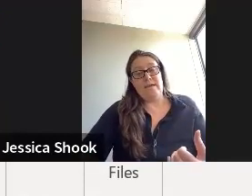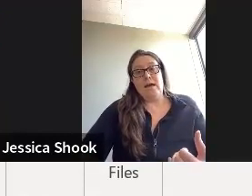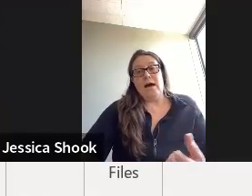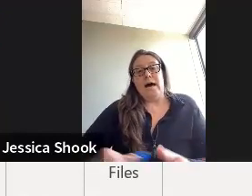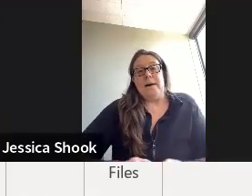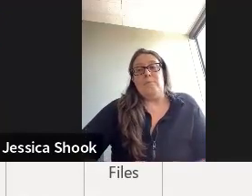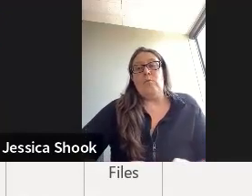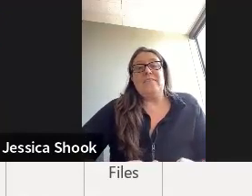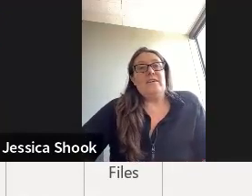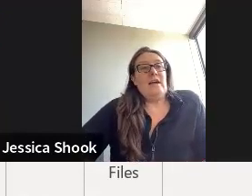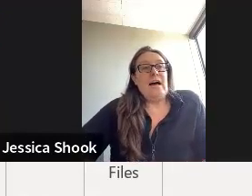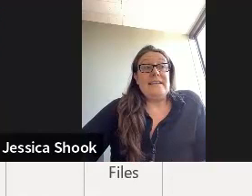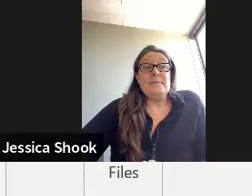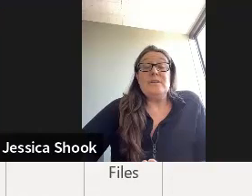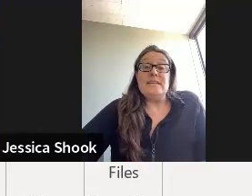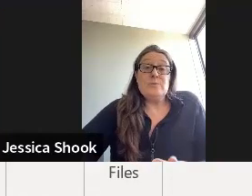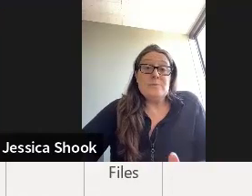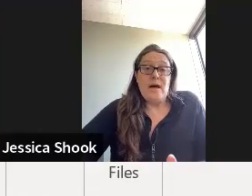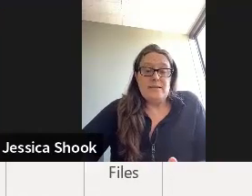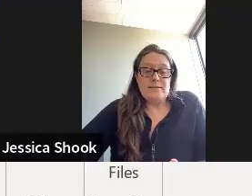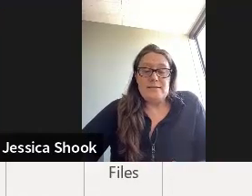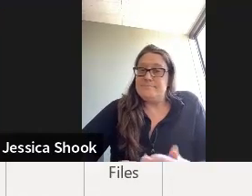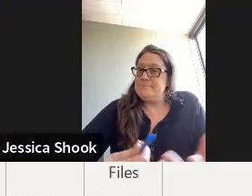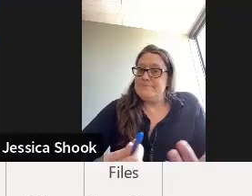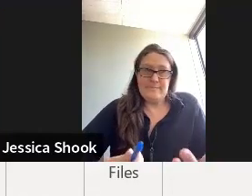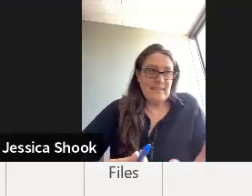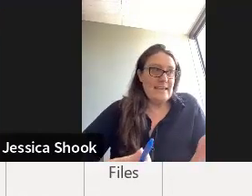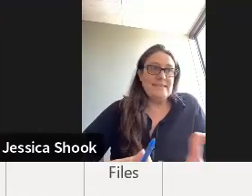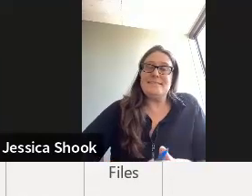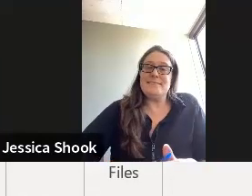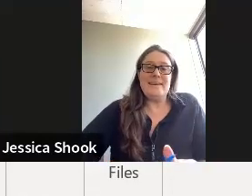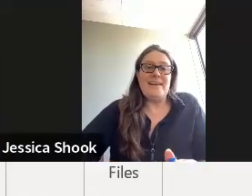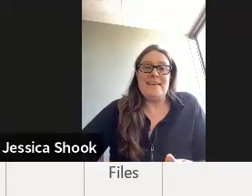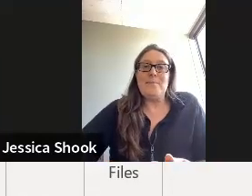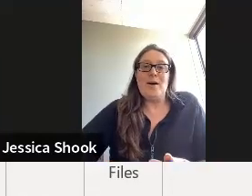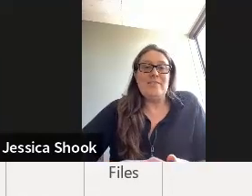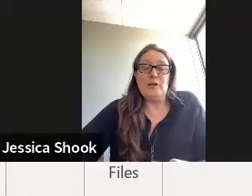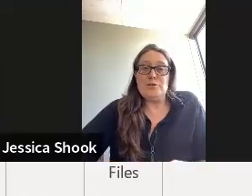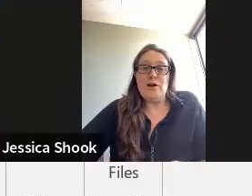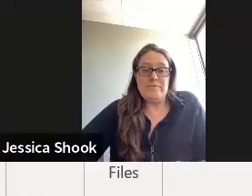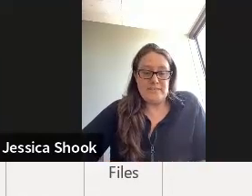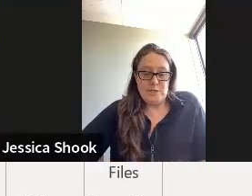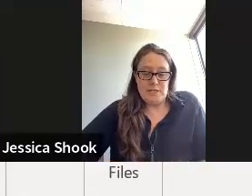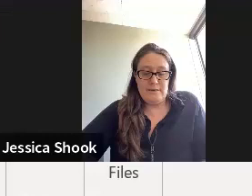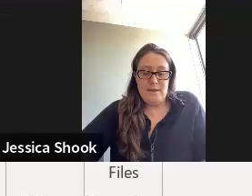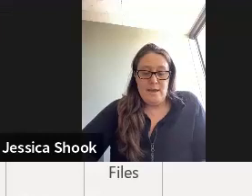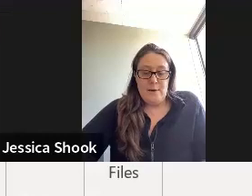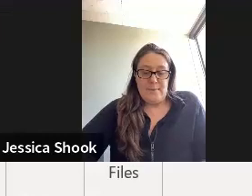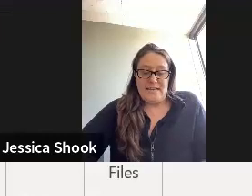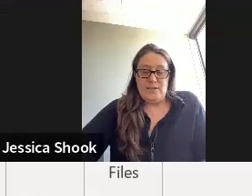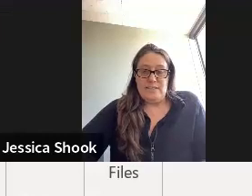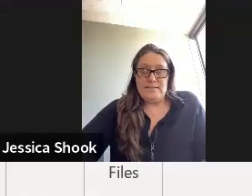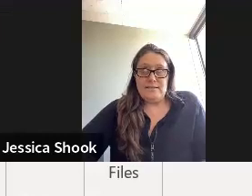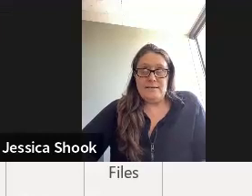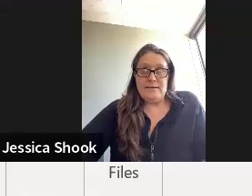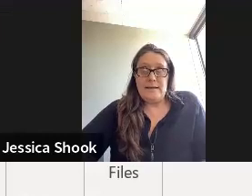them. Whether or not that's a police response is, I think, part of a larger conversation. But